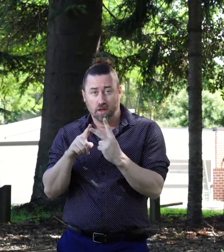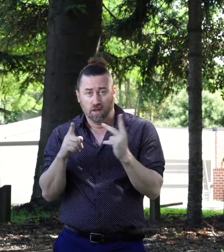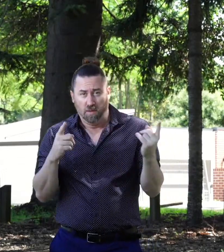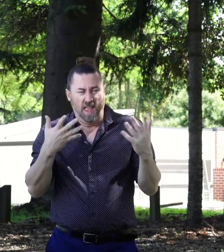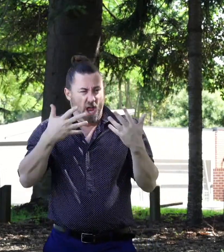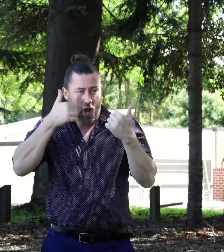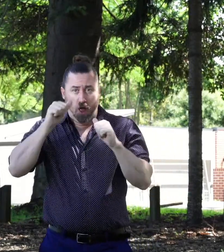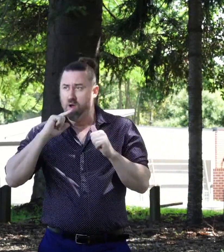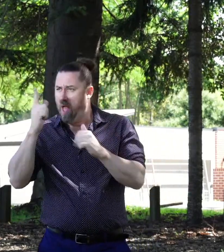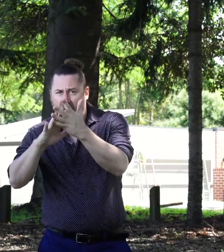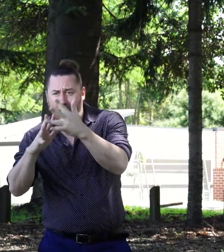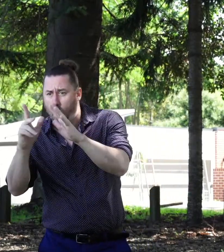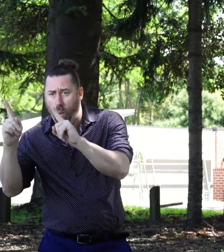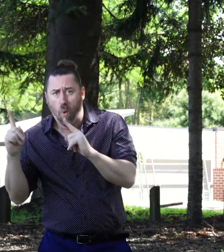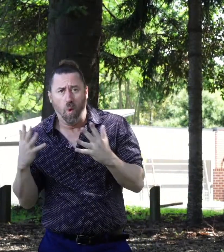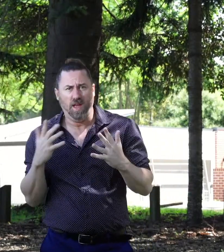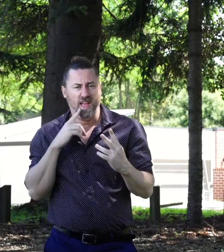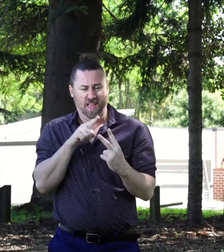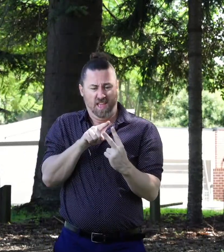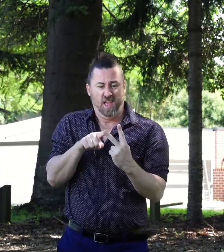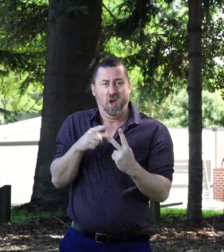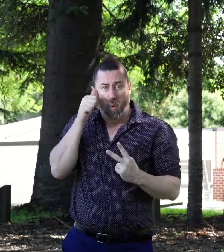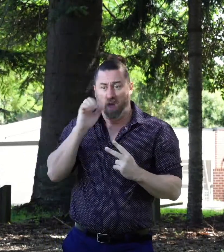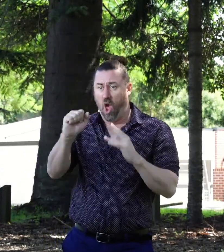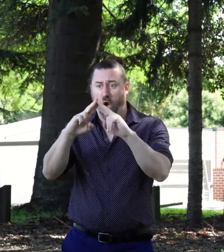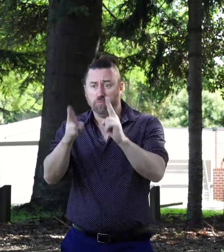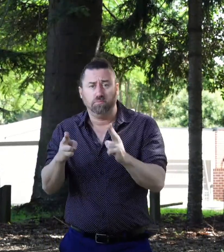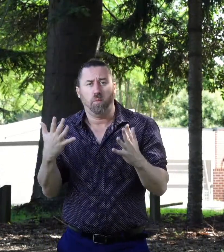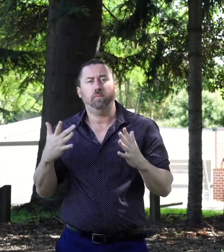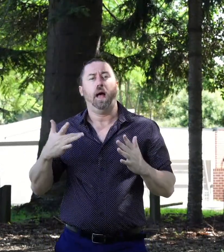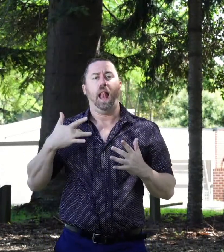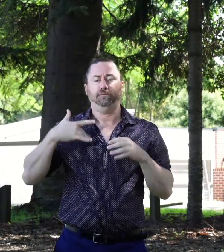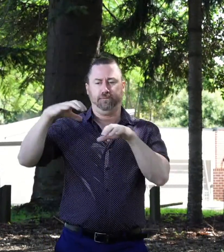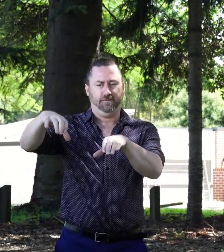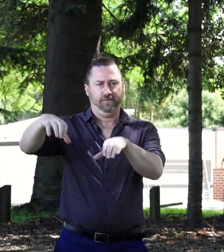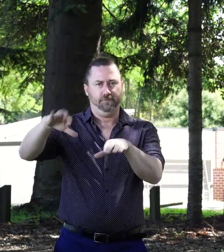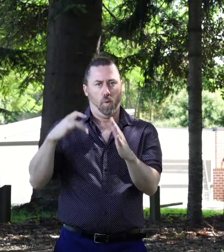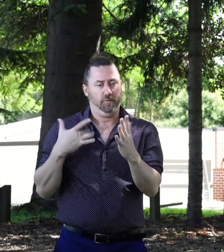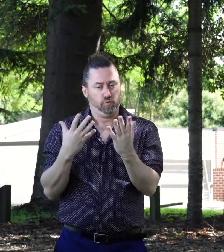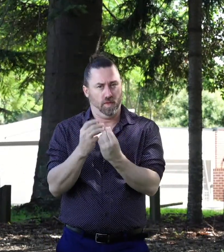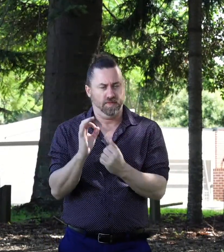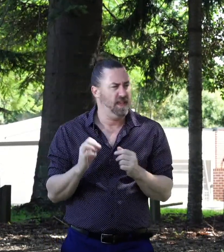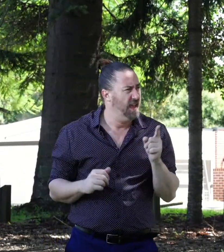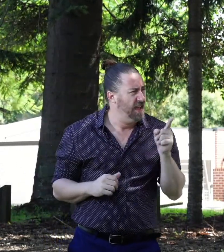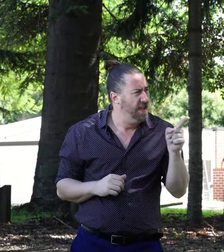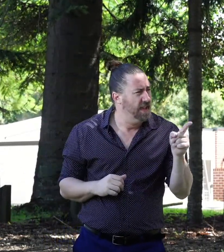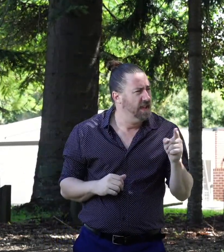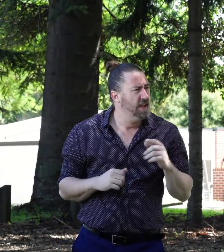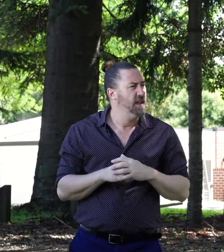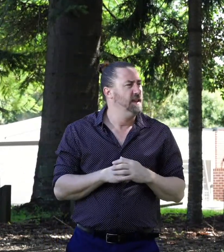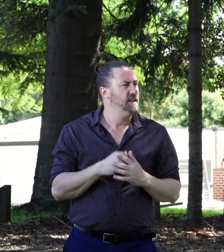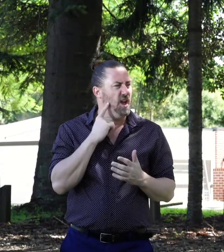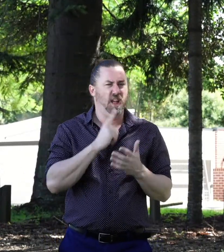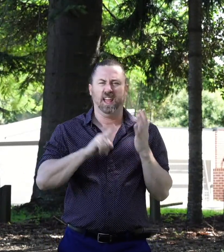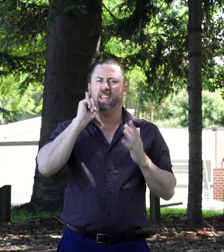close contact, yeah. Could have been at their house, yeah. Yeah.